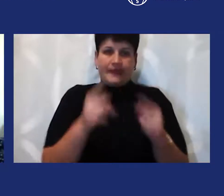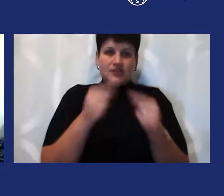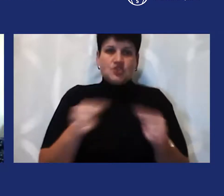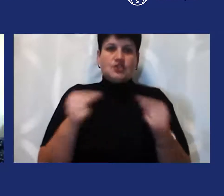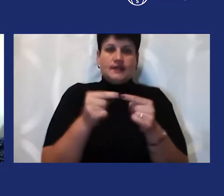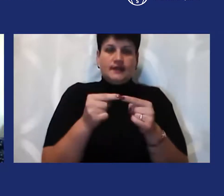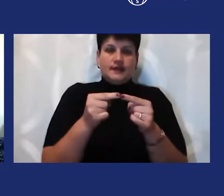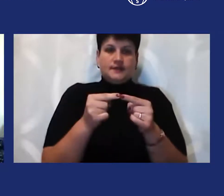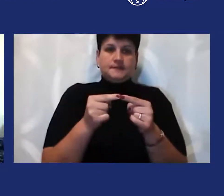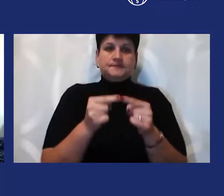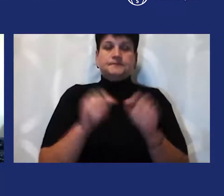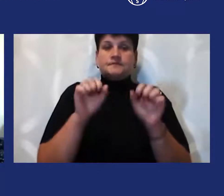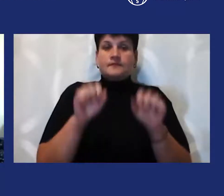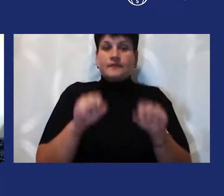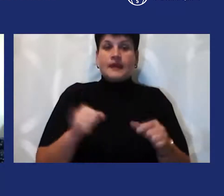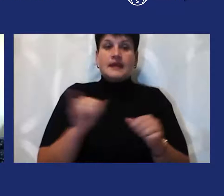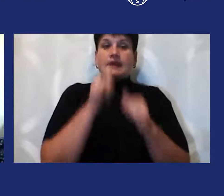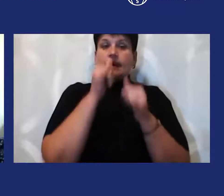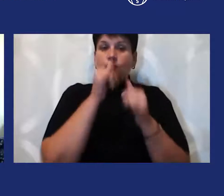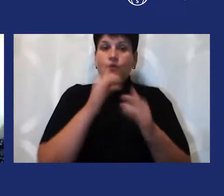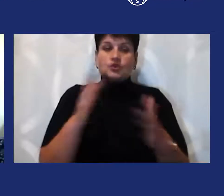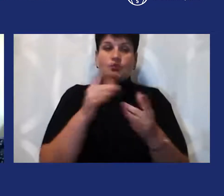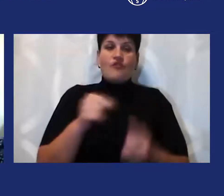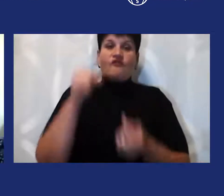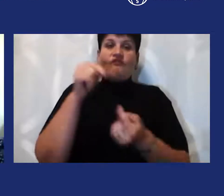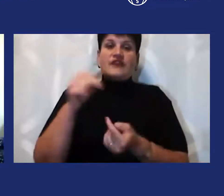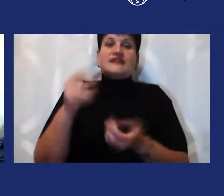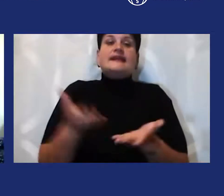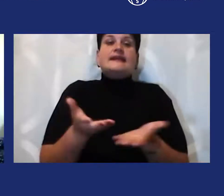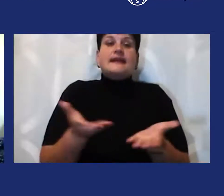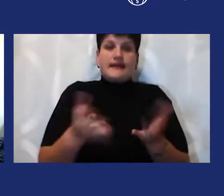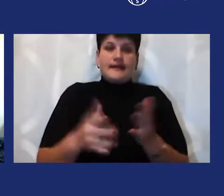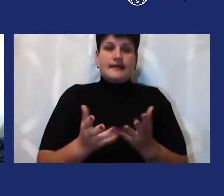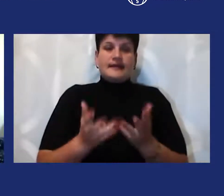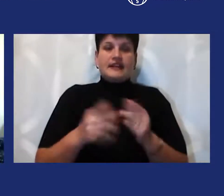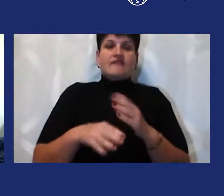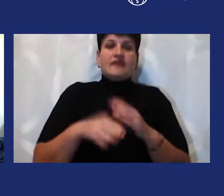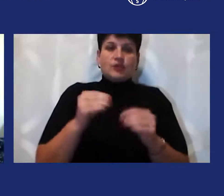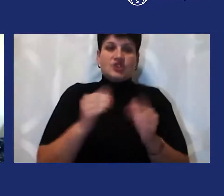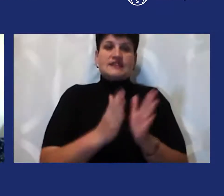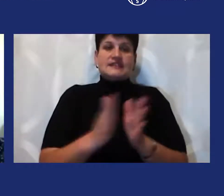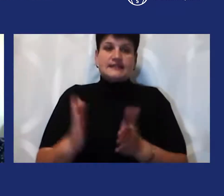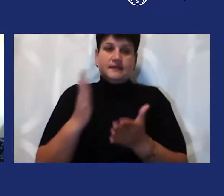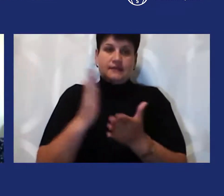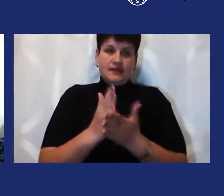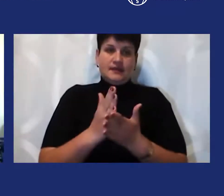amendments to electoral legislation, and in this way we cannot ensure